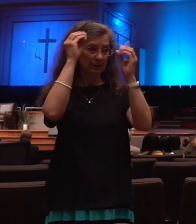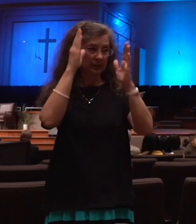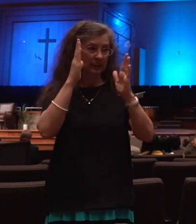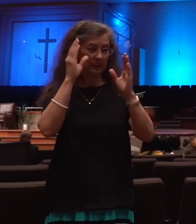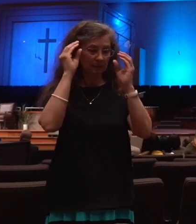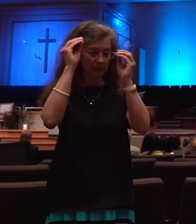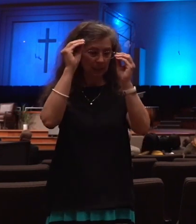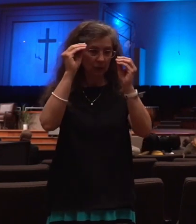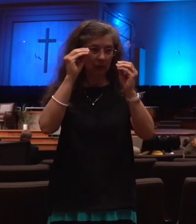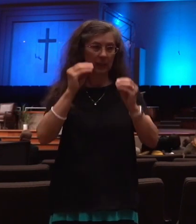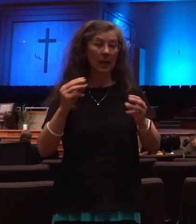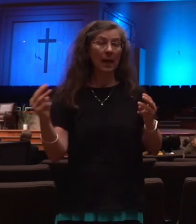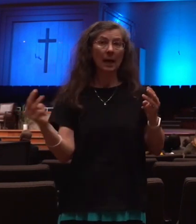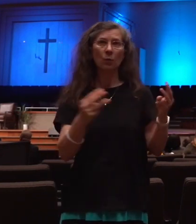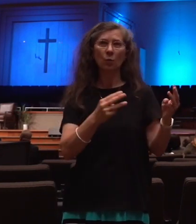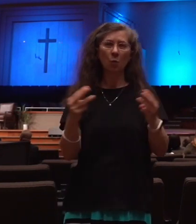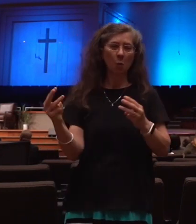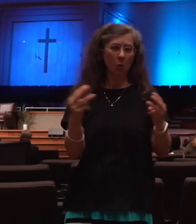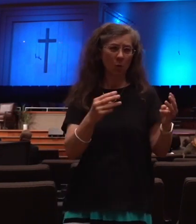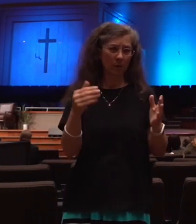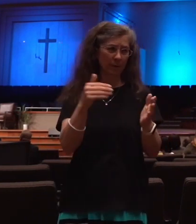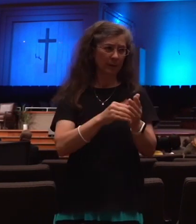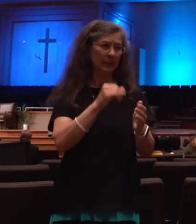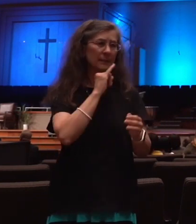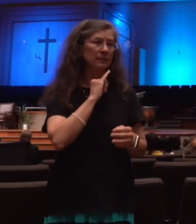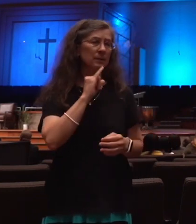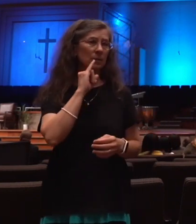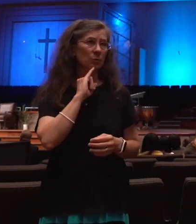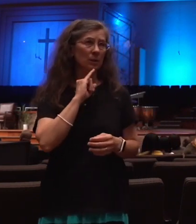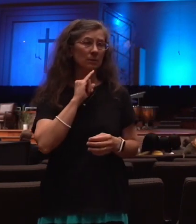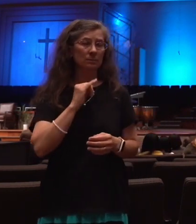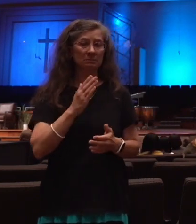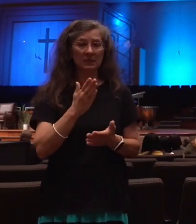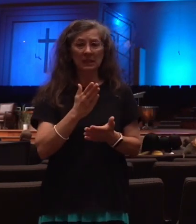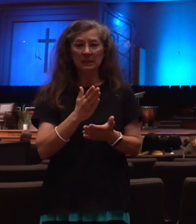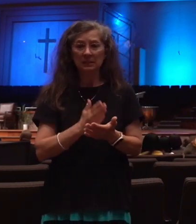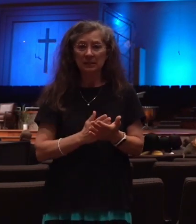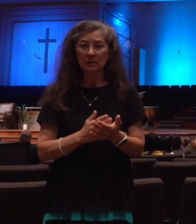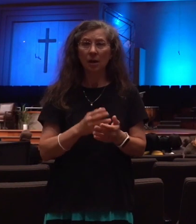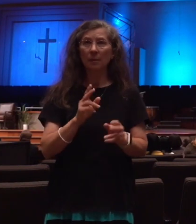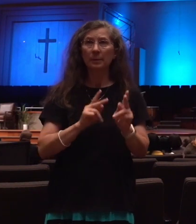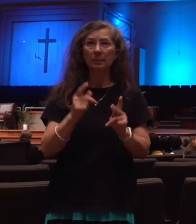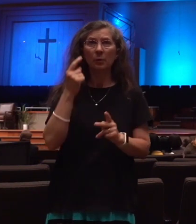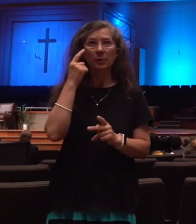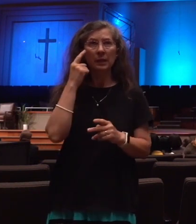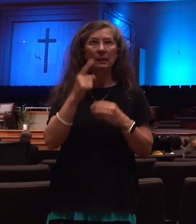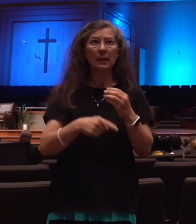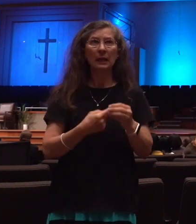and war against Israel. Some think that that might be Ezekiel either 38 or chapter 39.